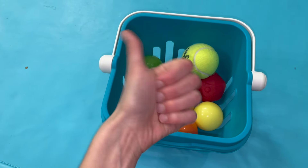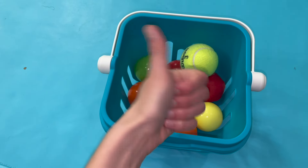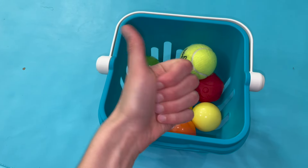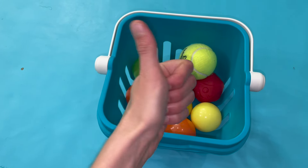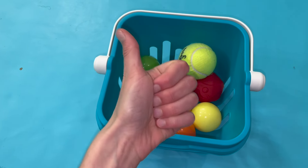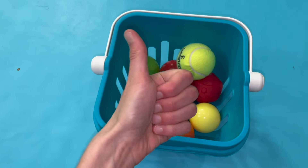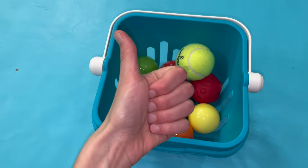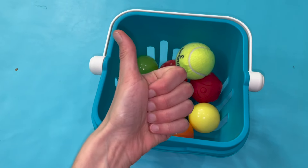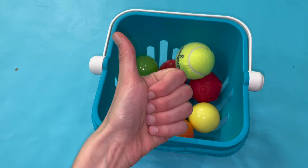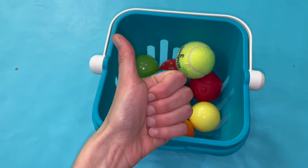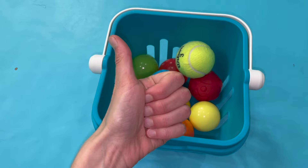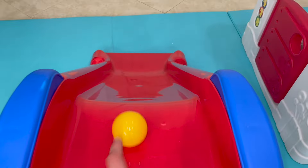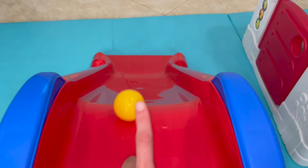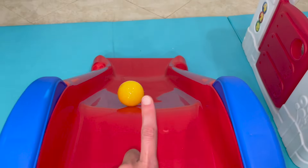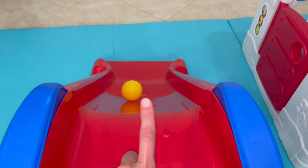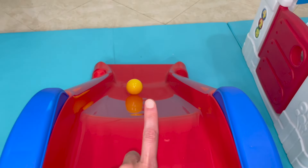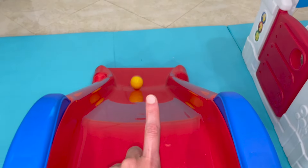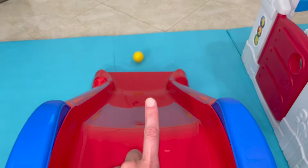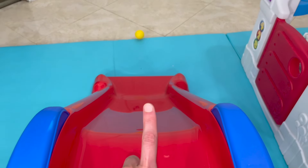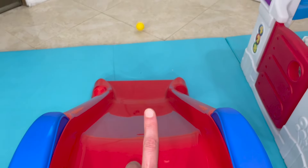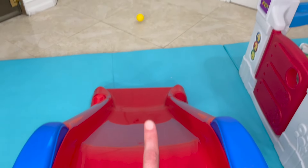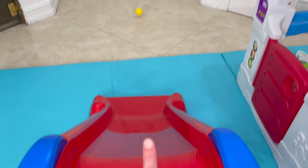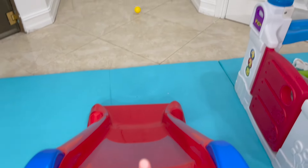7, 8, 9, 10. Yeah!